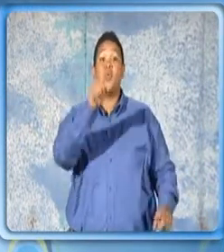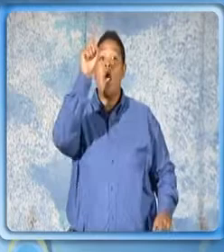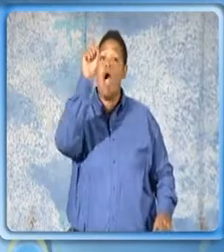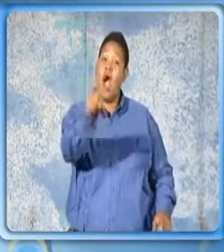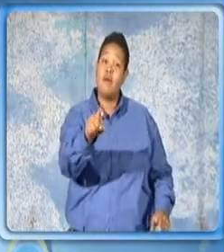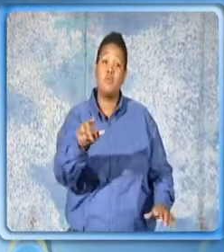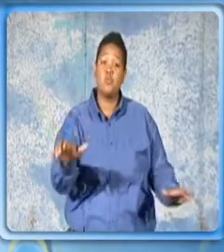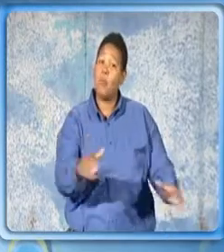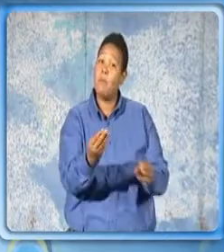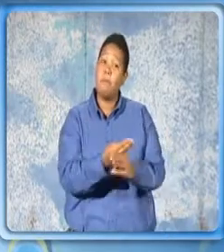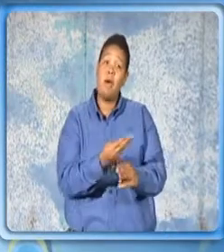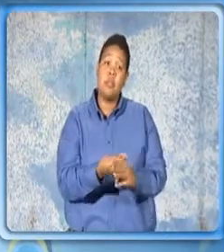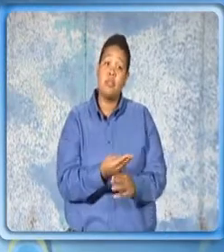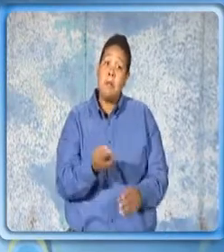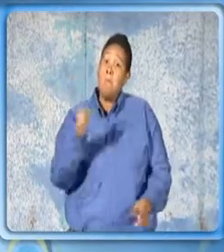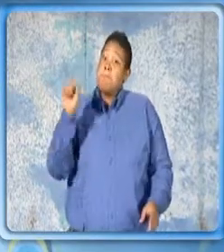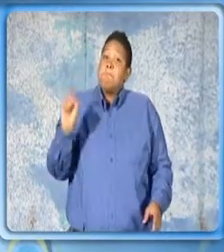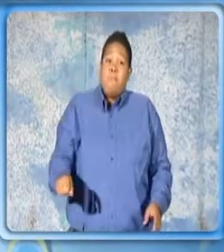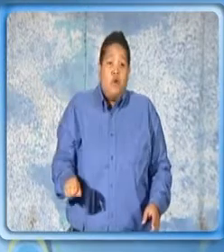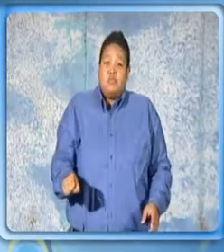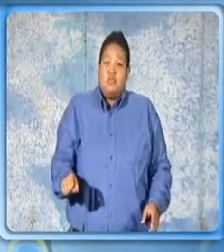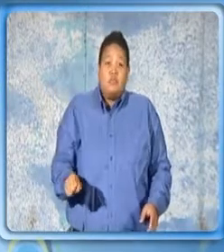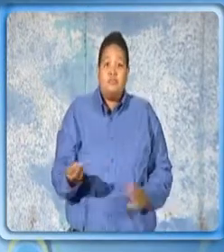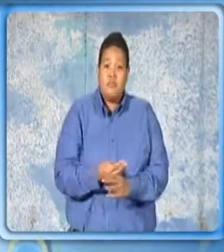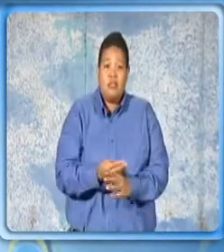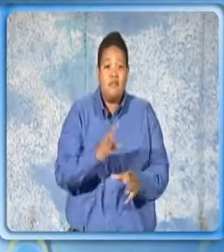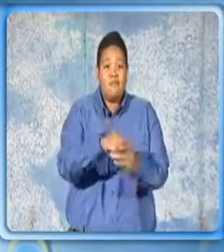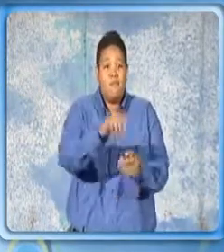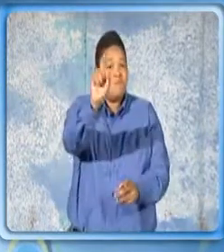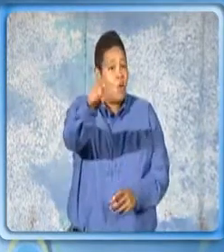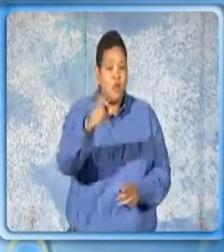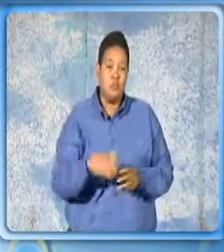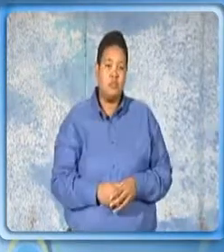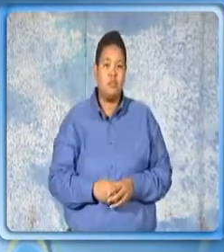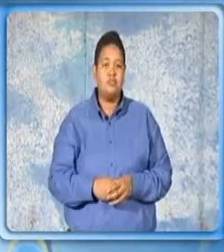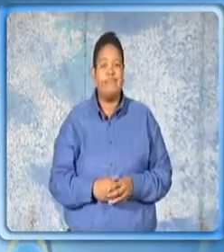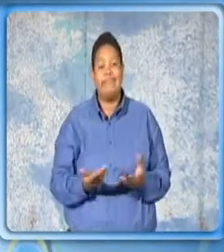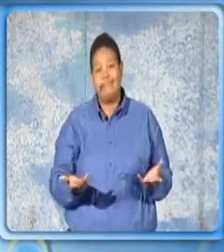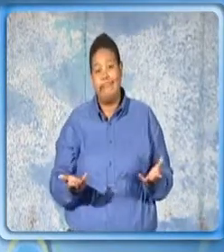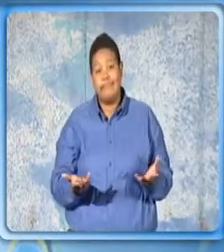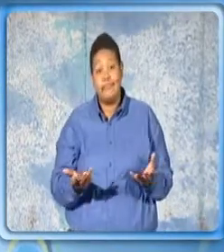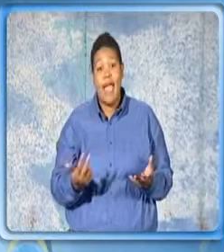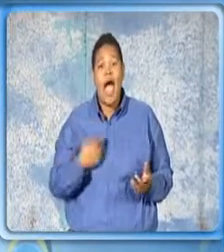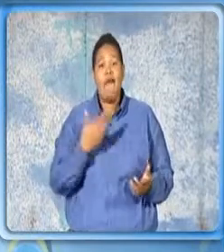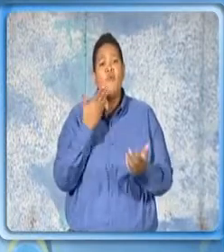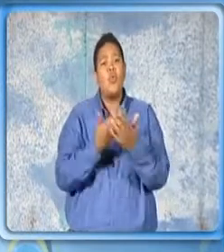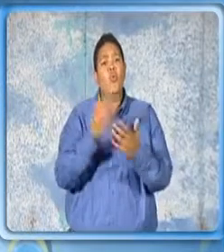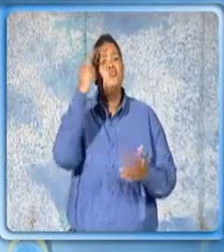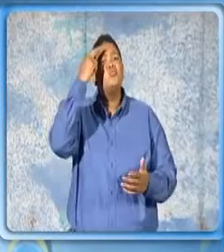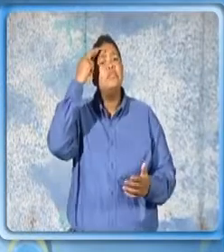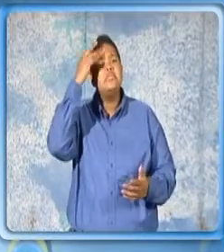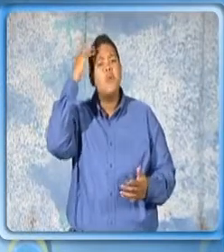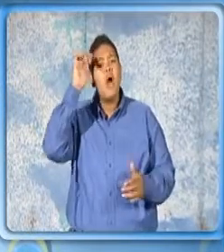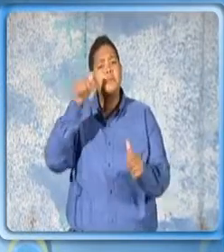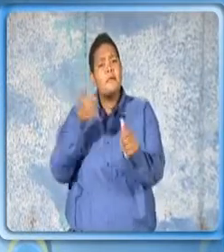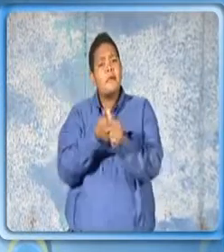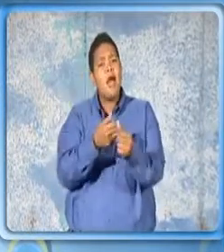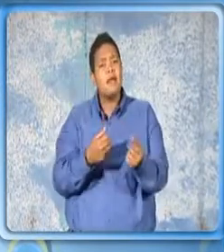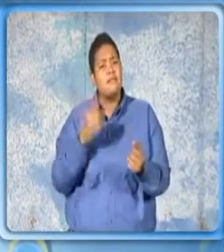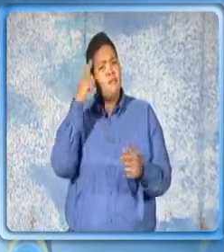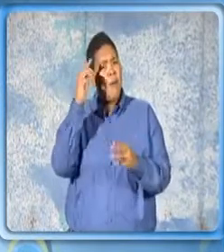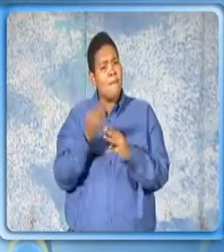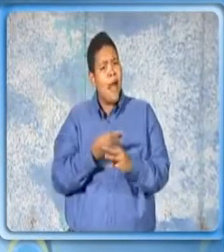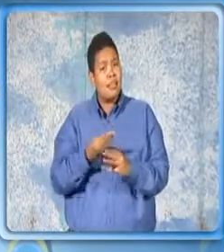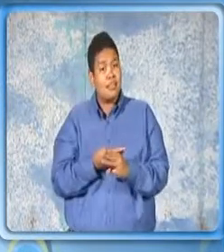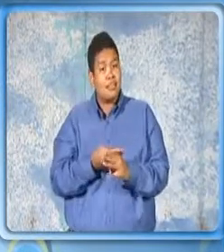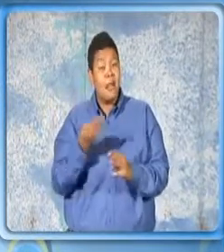do it, or it is compulsory. Well, there is a good reason for this, as mathematics is